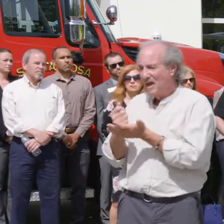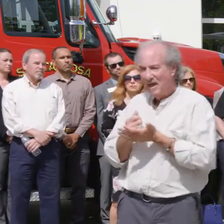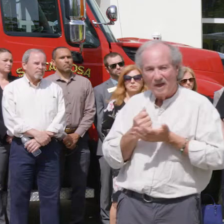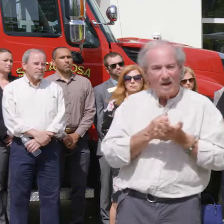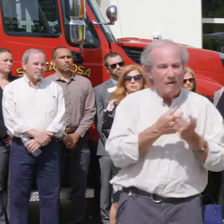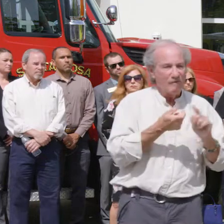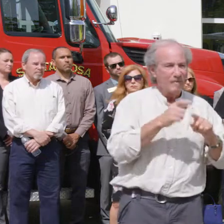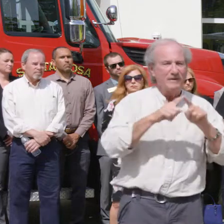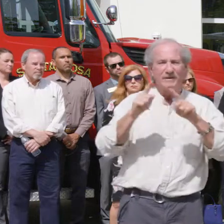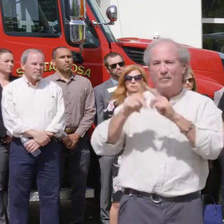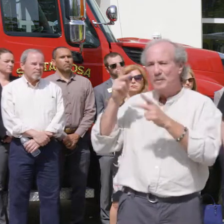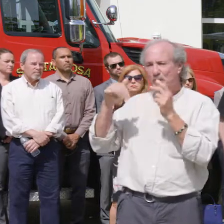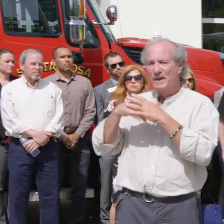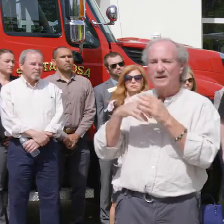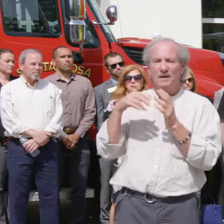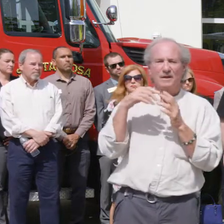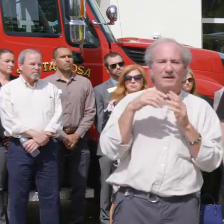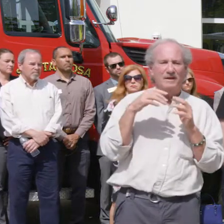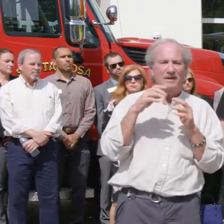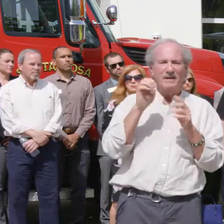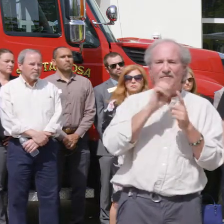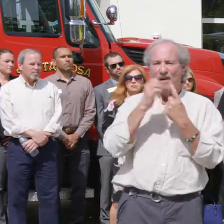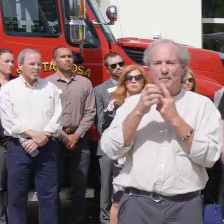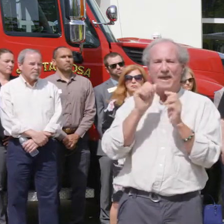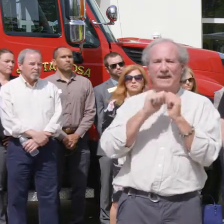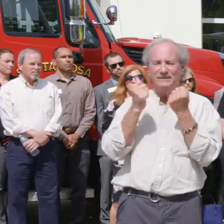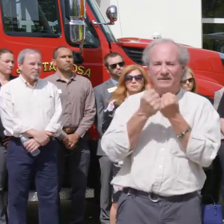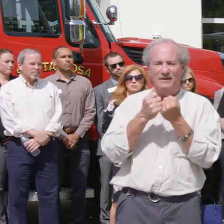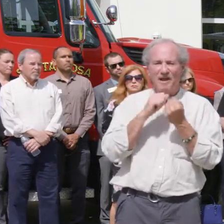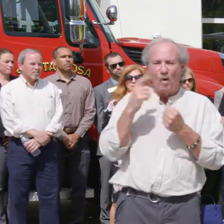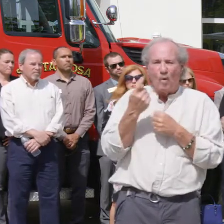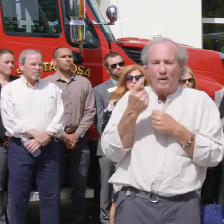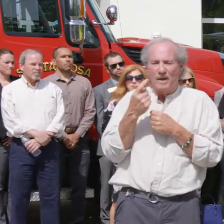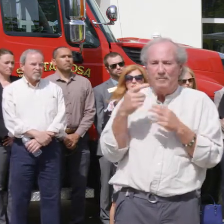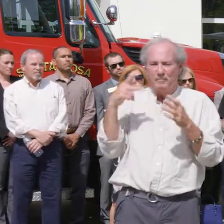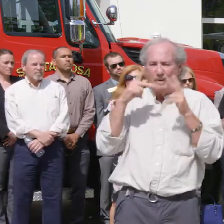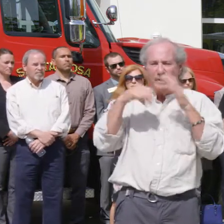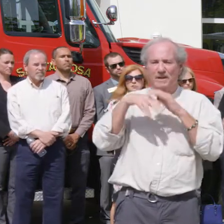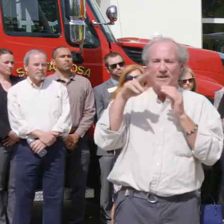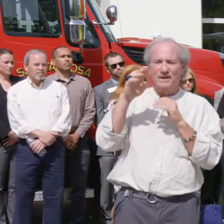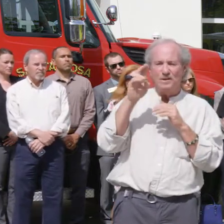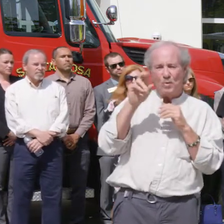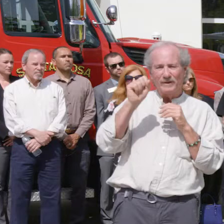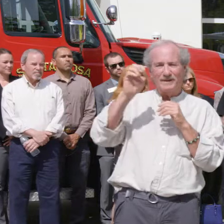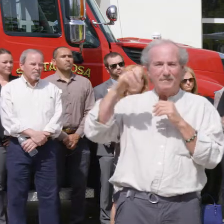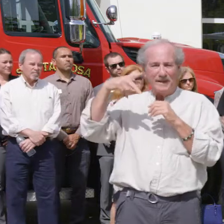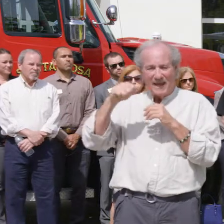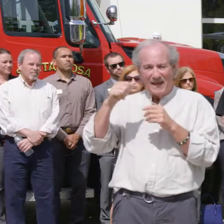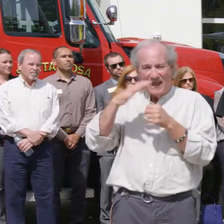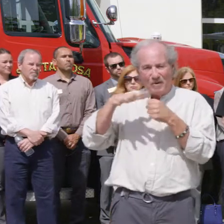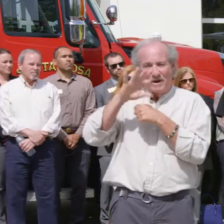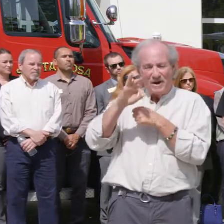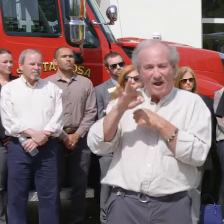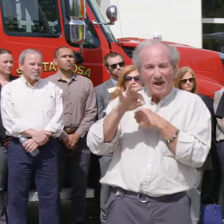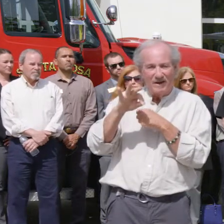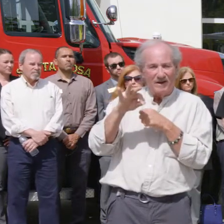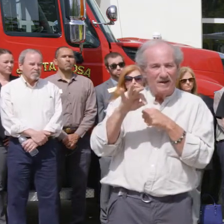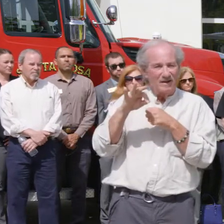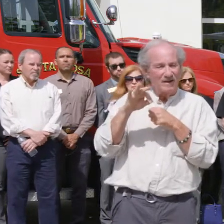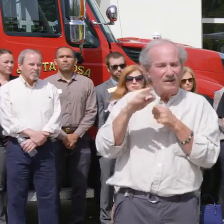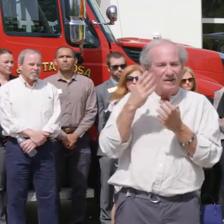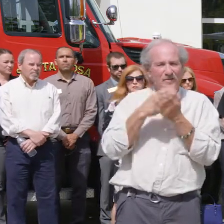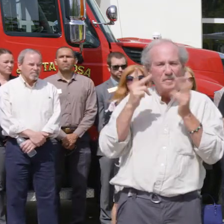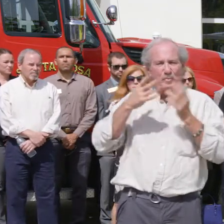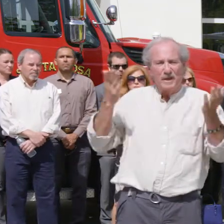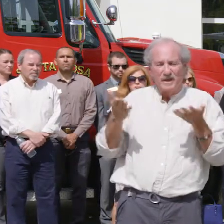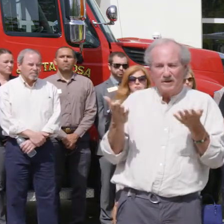many individuals at the U.S. Environmental Protection Agency, not just folks at U.S. EPA's office in Region 9. You should know that there are people